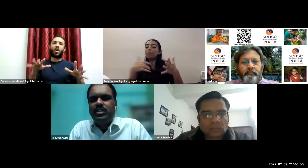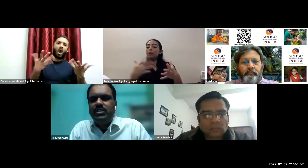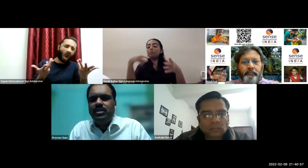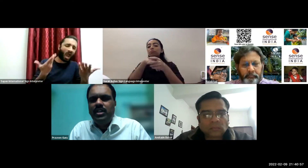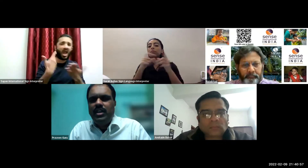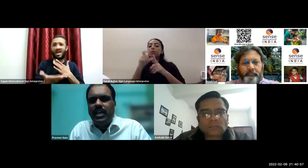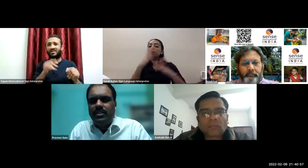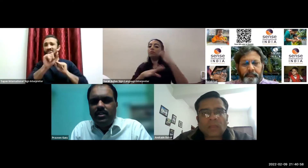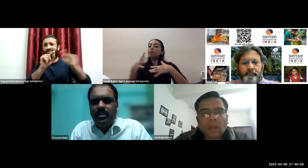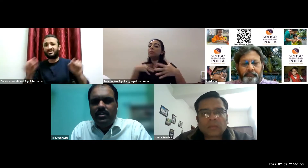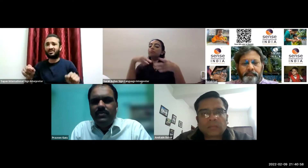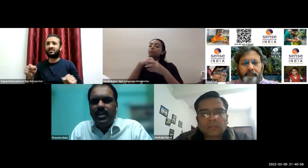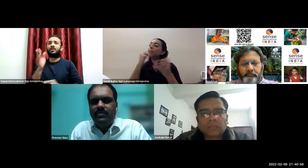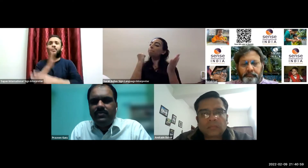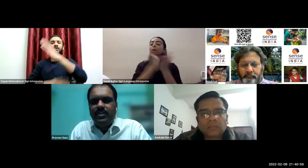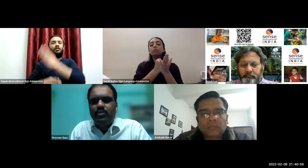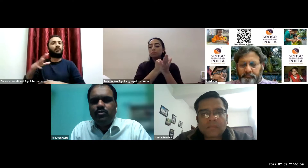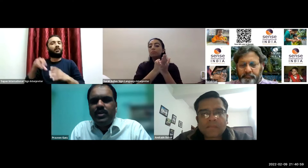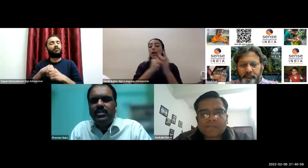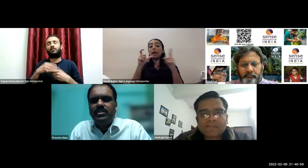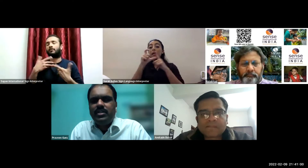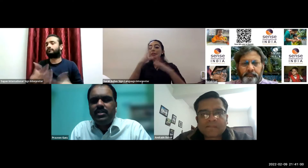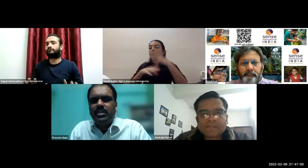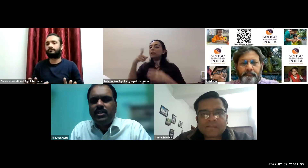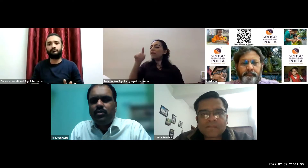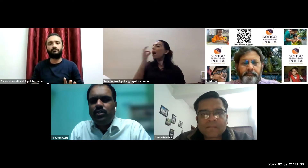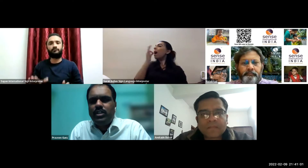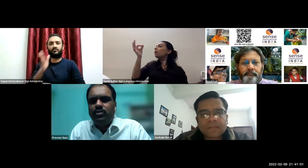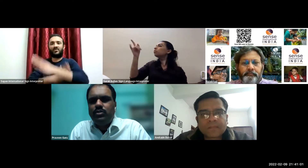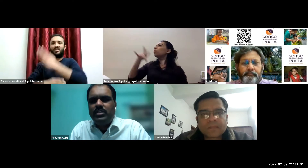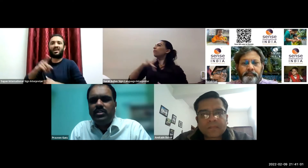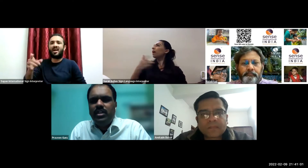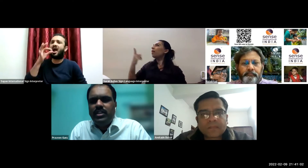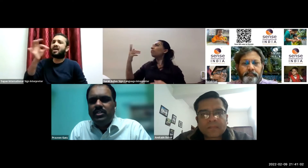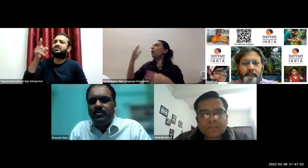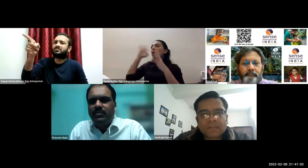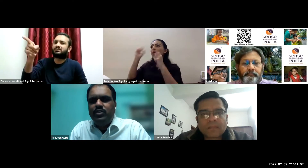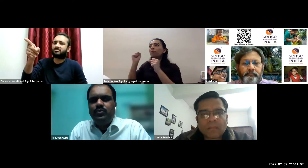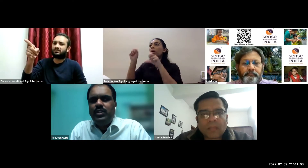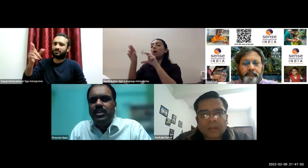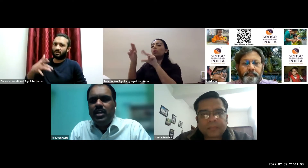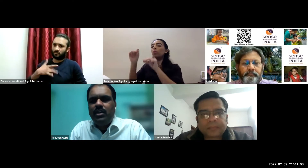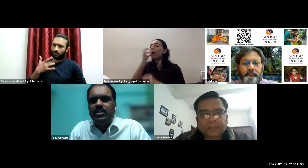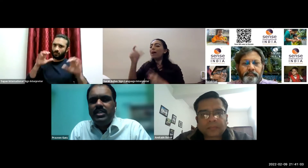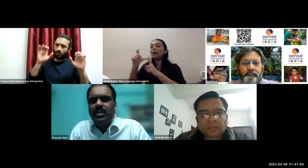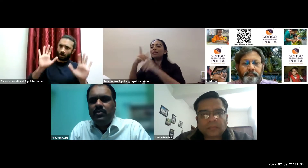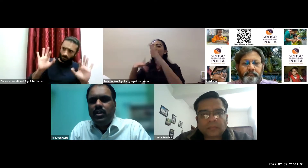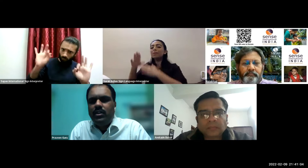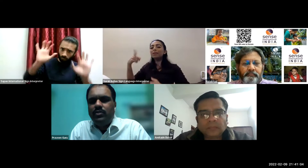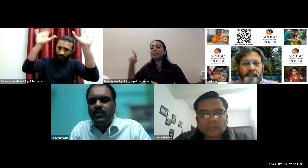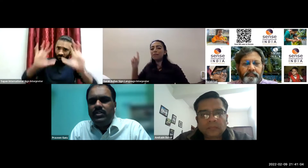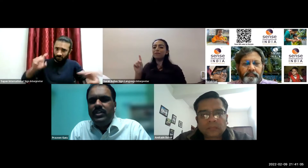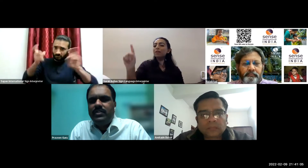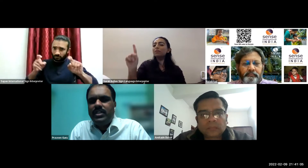people with disabilities and have those plans set accordingly. So that's something which we are seeing